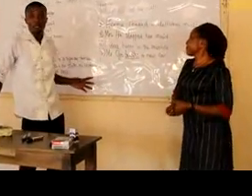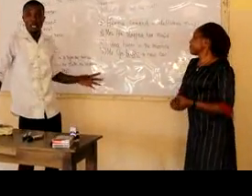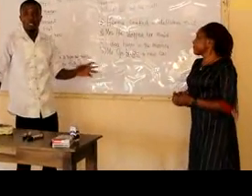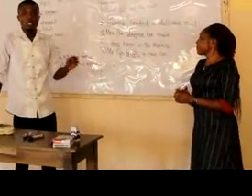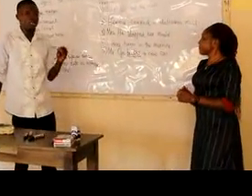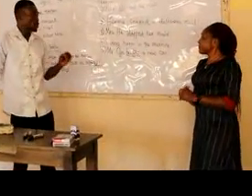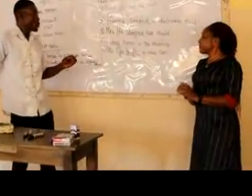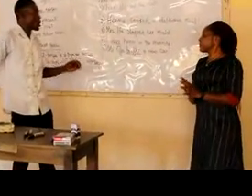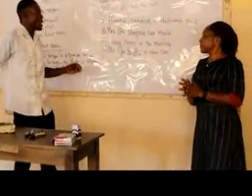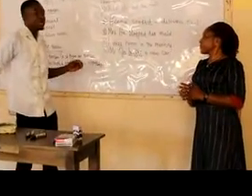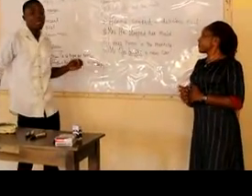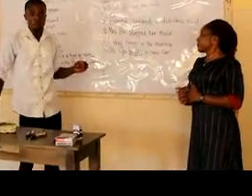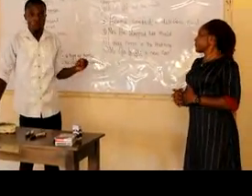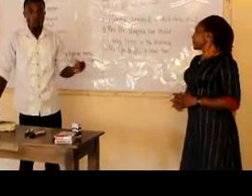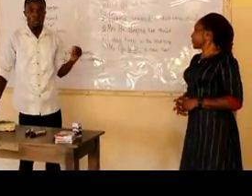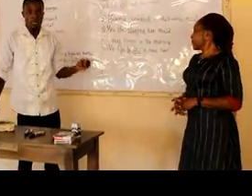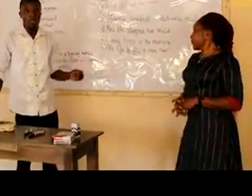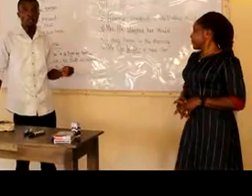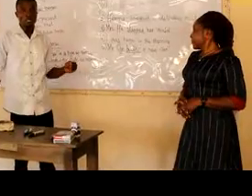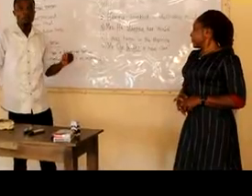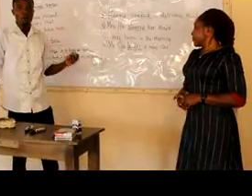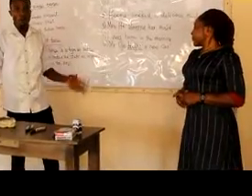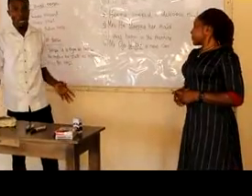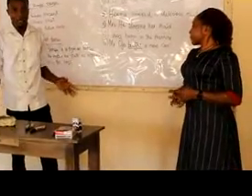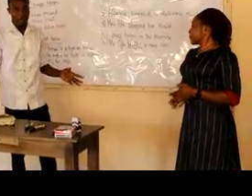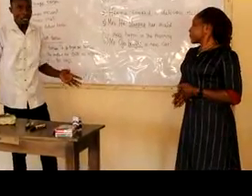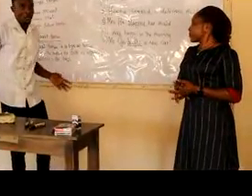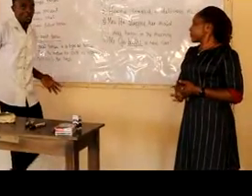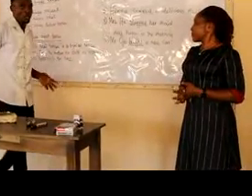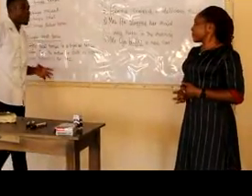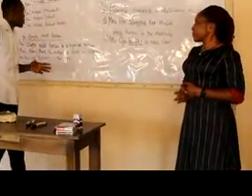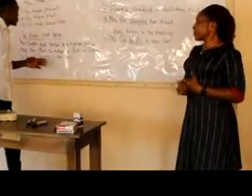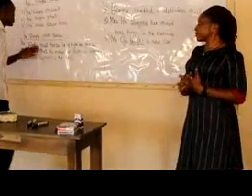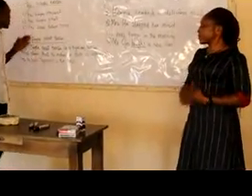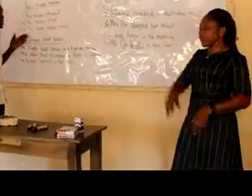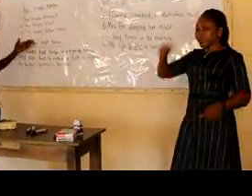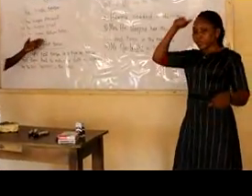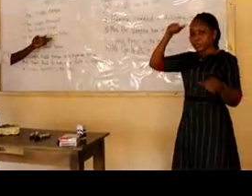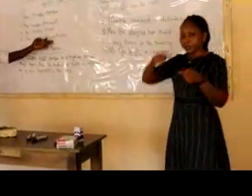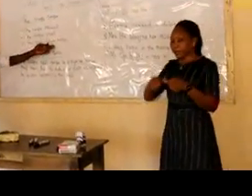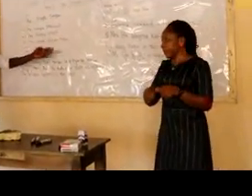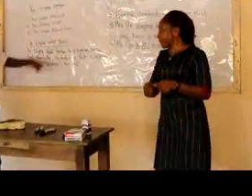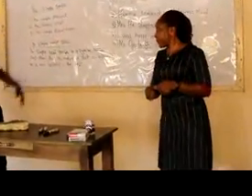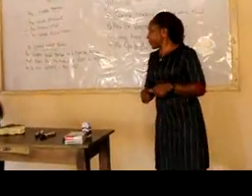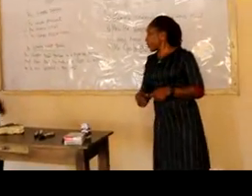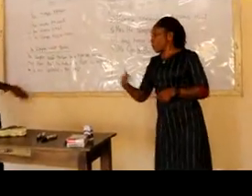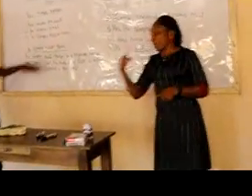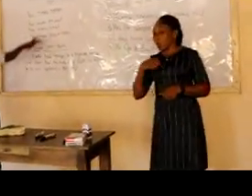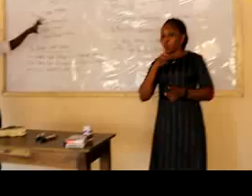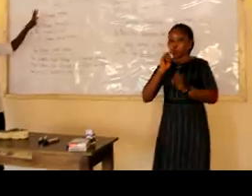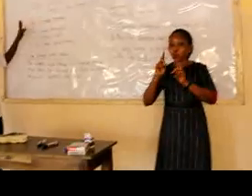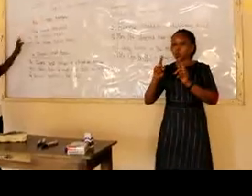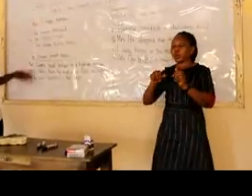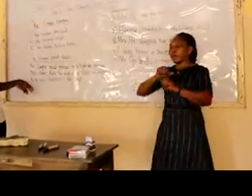a context, it is no longer in the simple present or simple past. Remember, we also talked about the simple feature, that